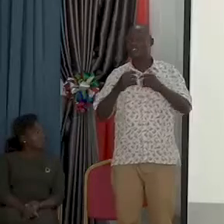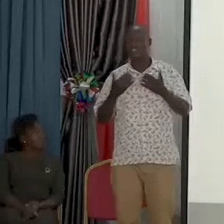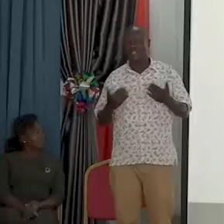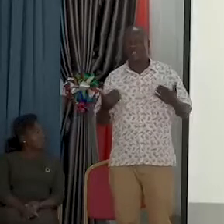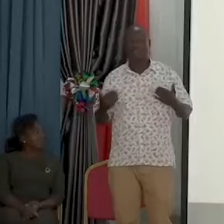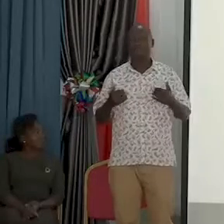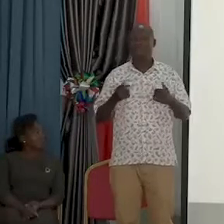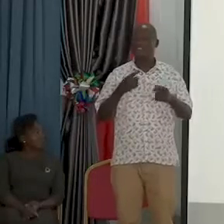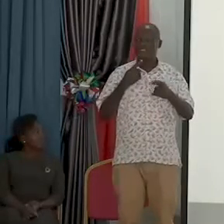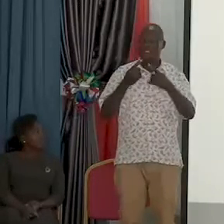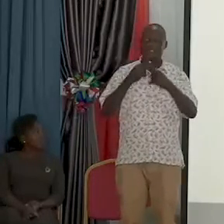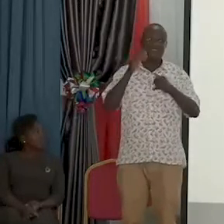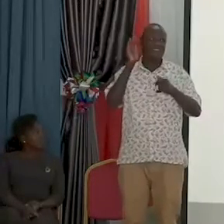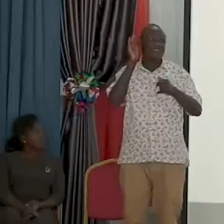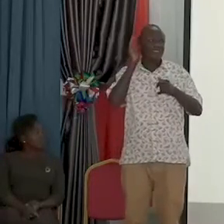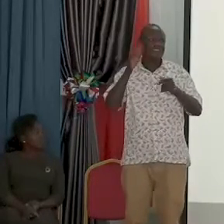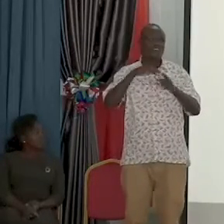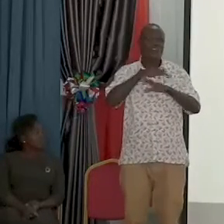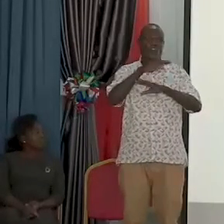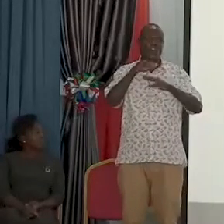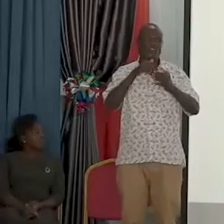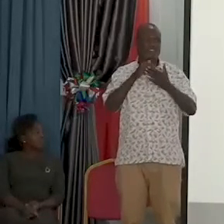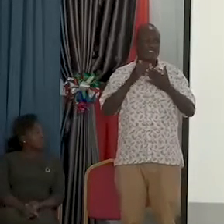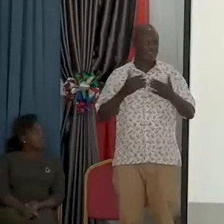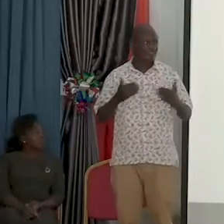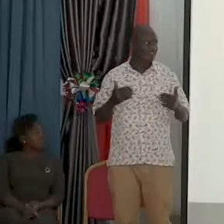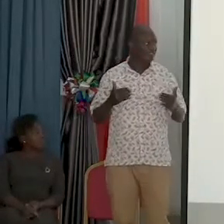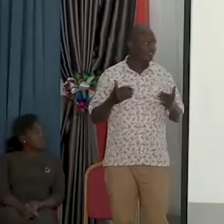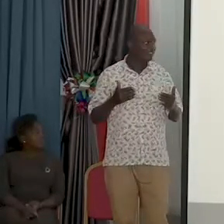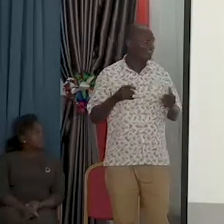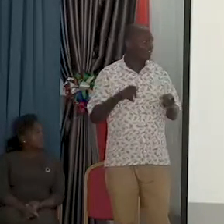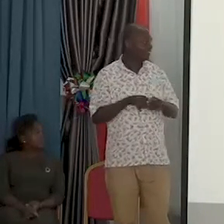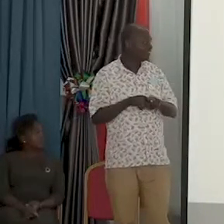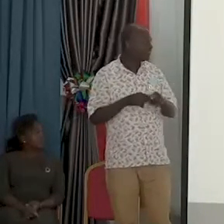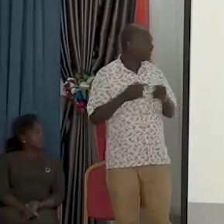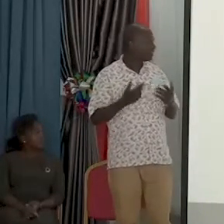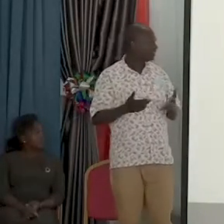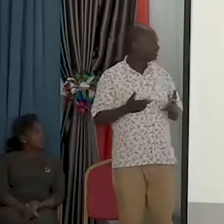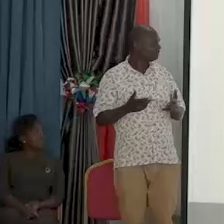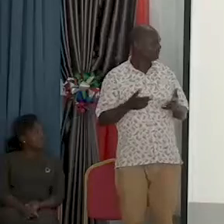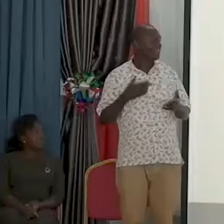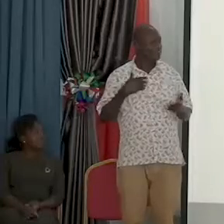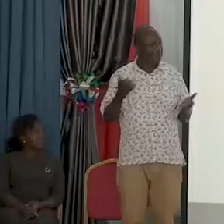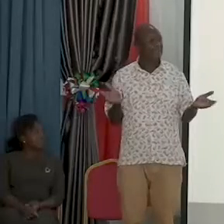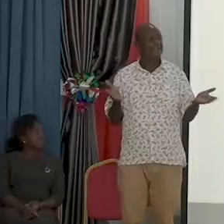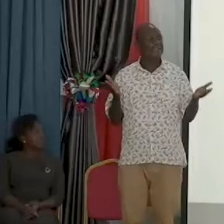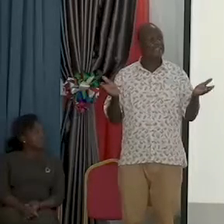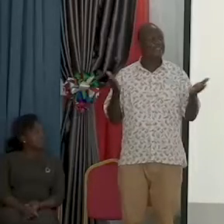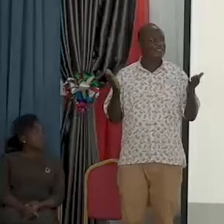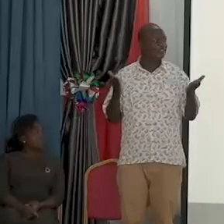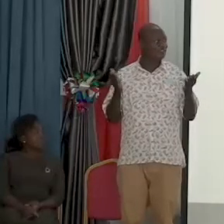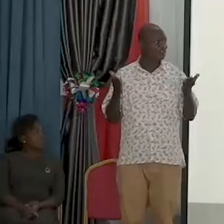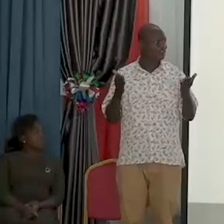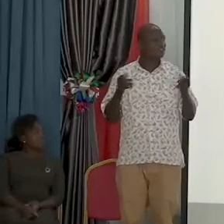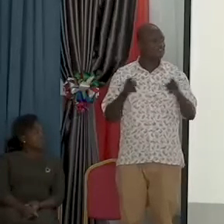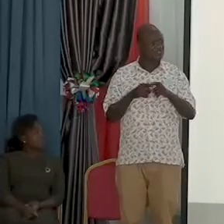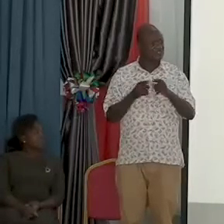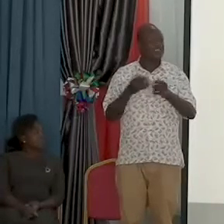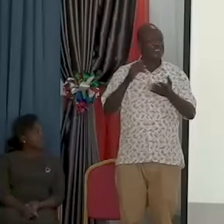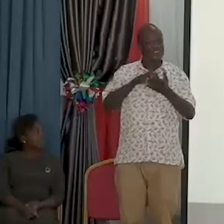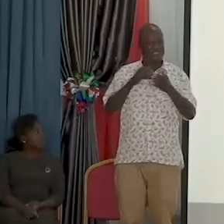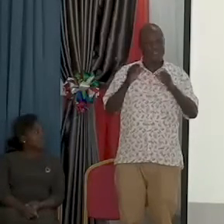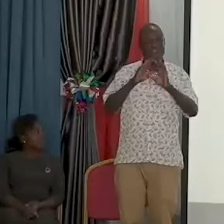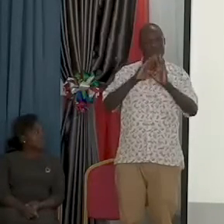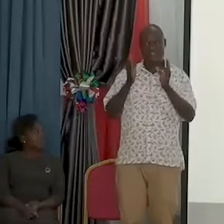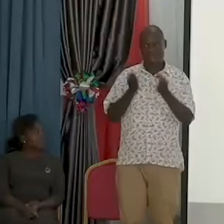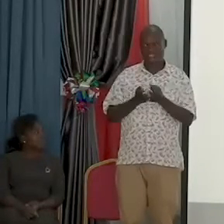adult, listing all of these things and getting a picture of who they are. And I encourage you to include the family in this